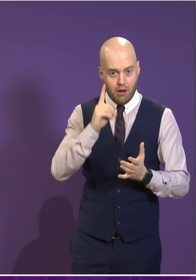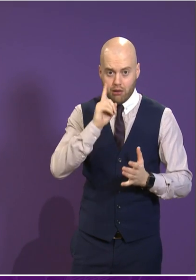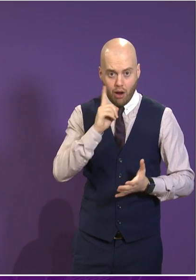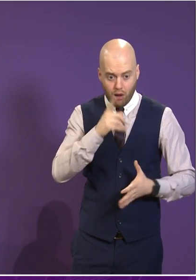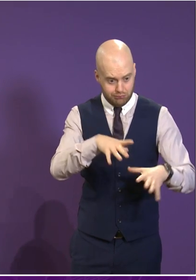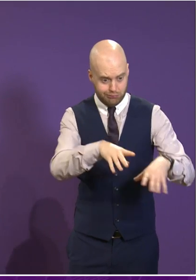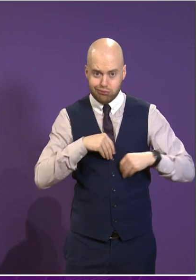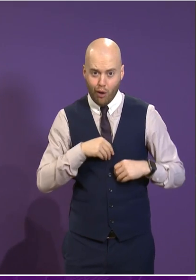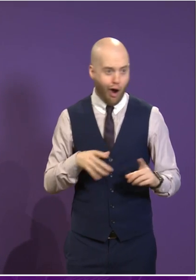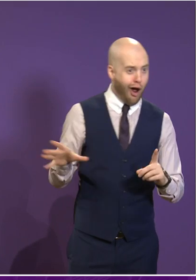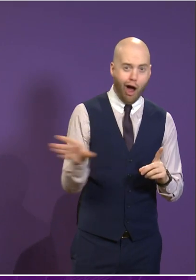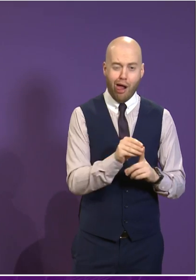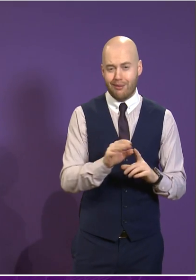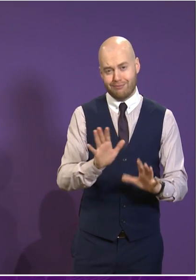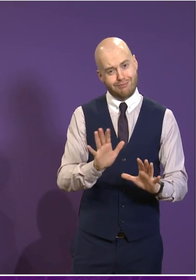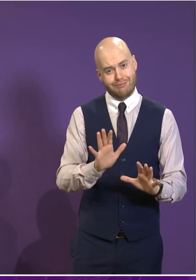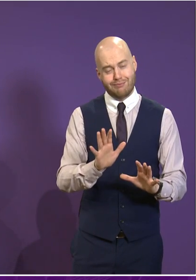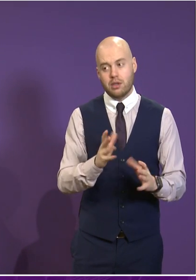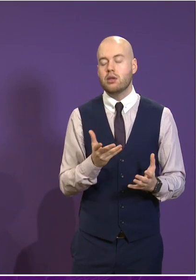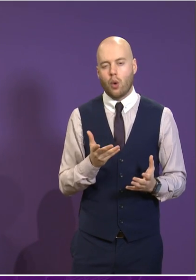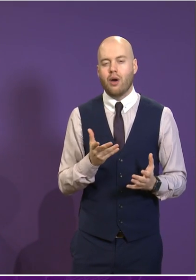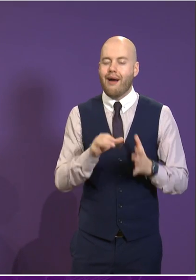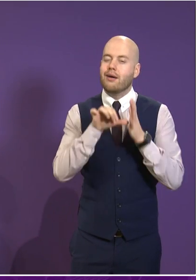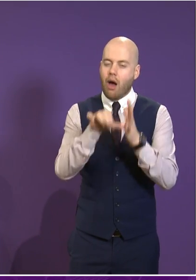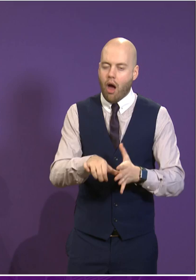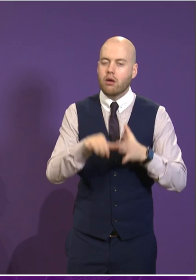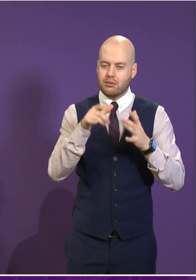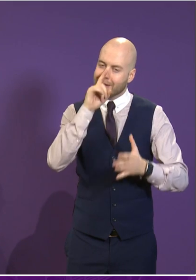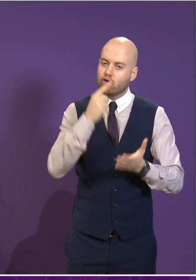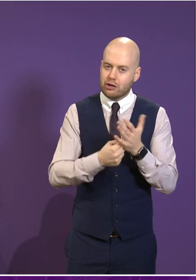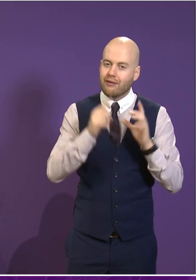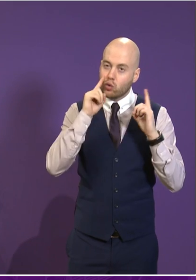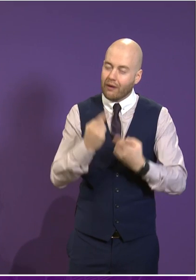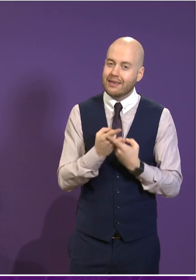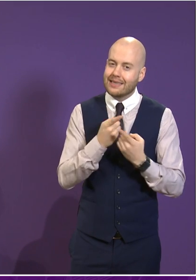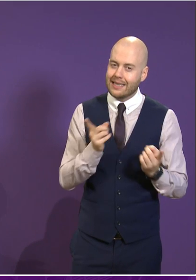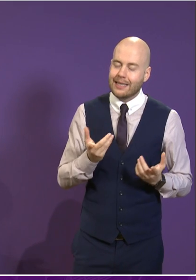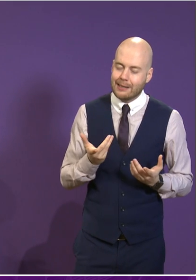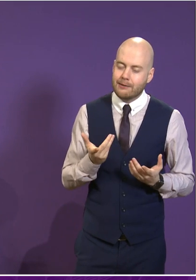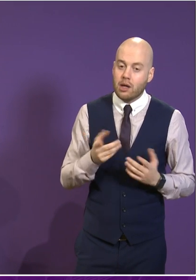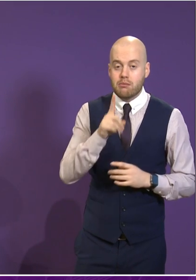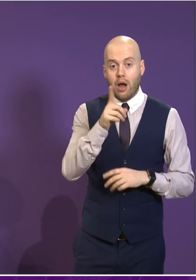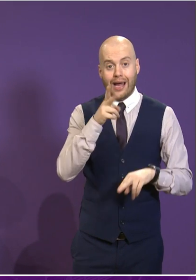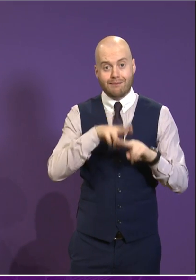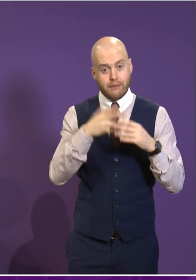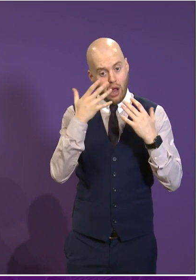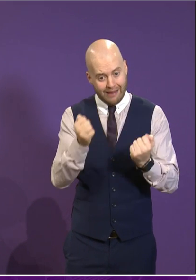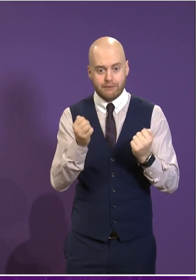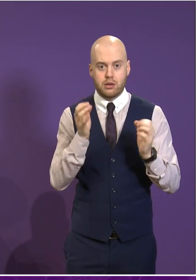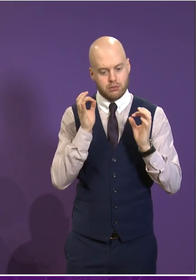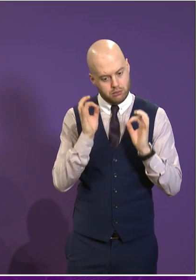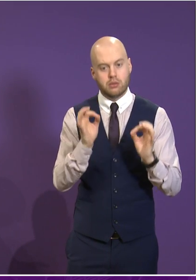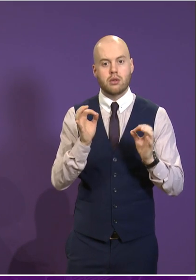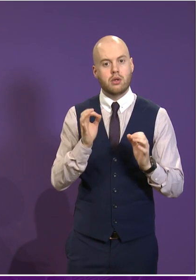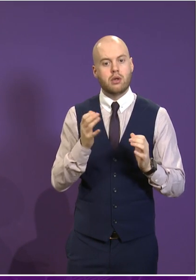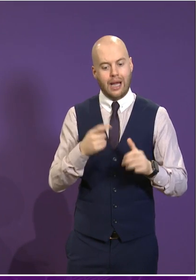people, it's not often to the course they want, and so on. So they do have hard decisions to make. But if you have a contextualised admissions system that is based